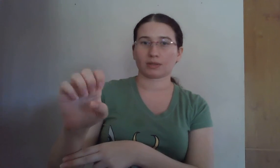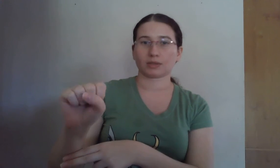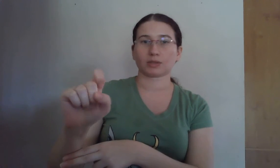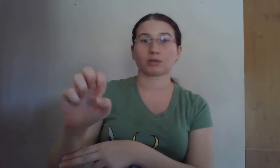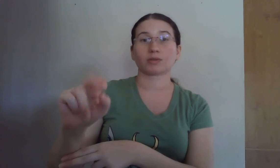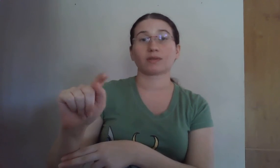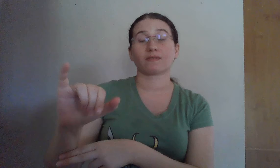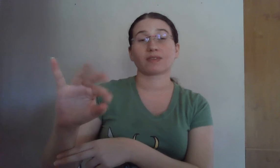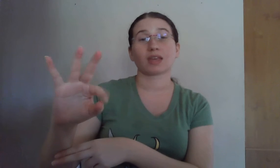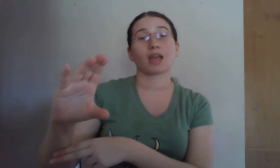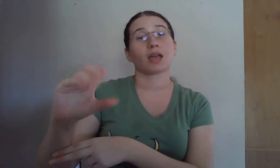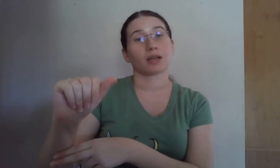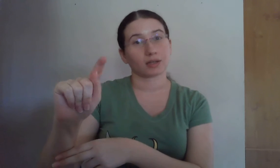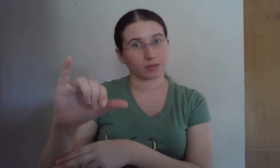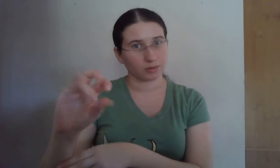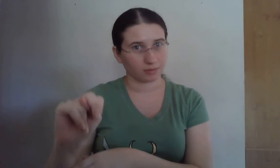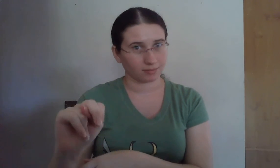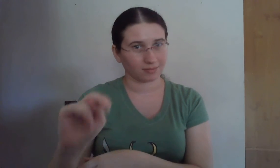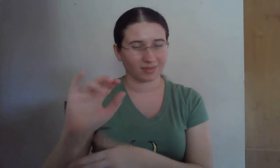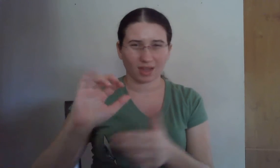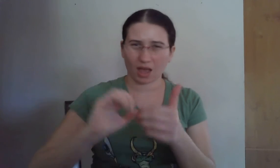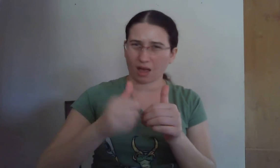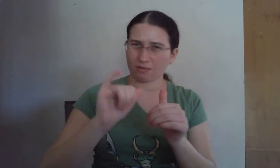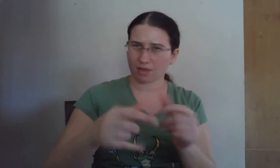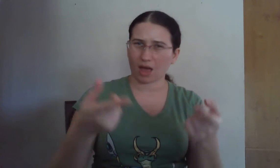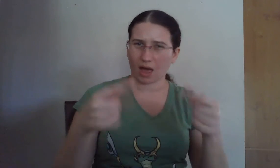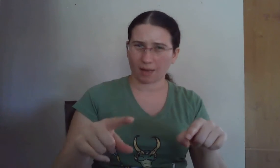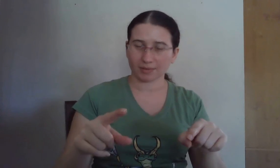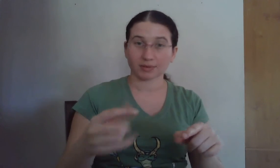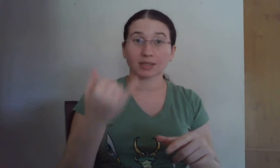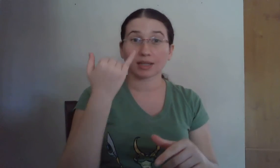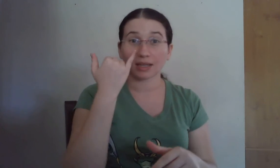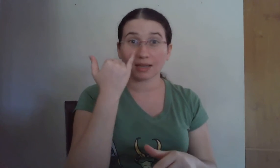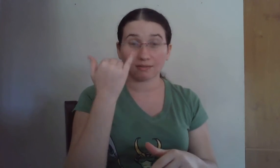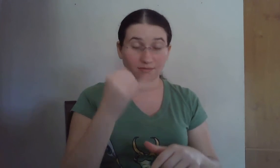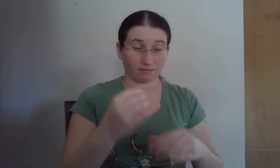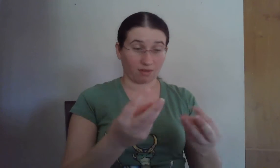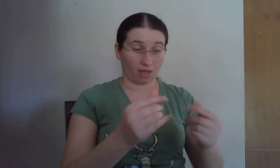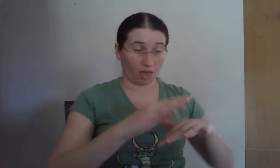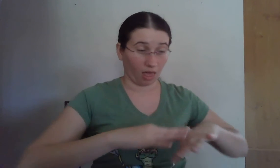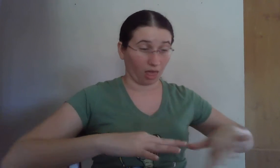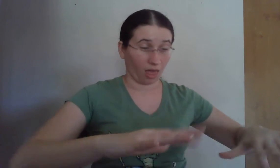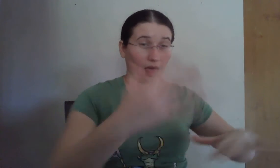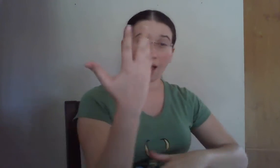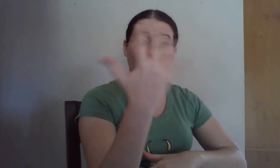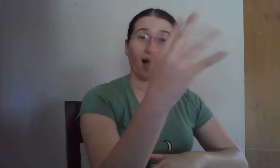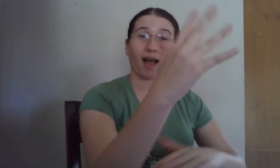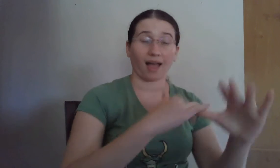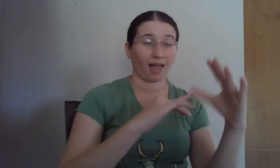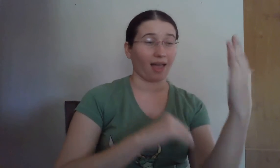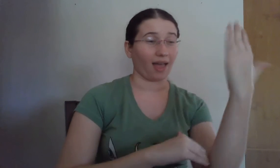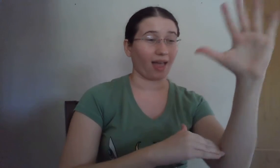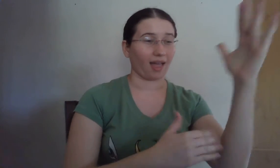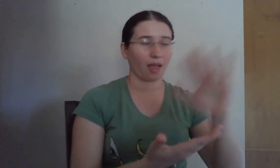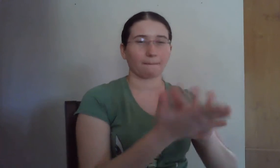when we create too much bare ground. There's no other cause. And I intend to focus on most of